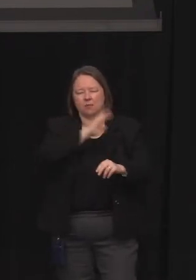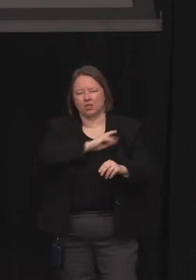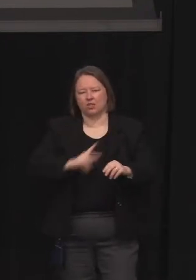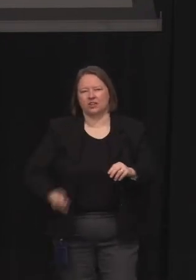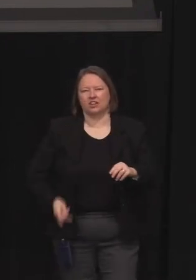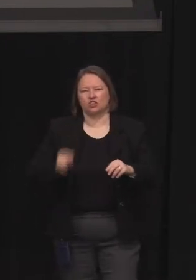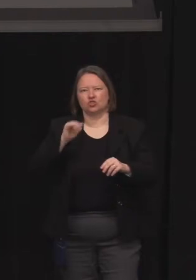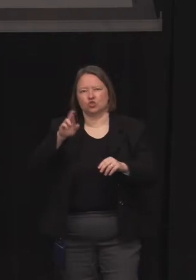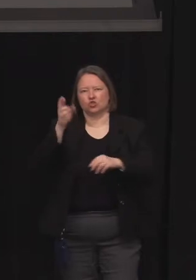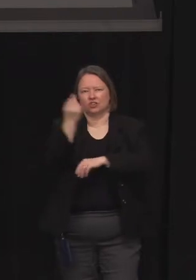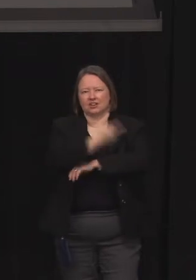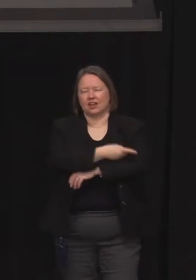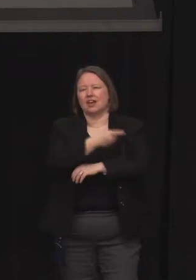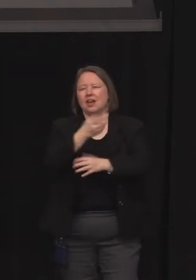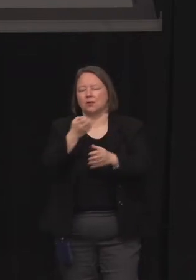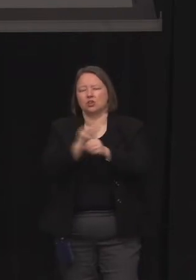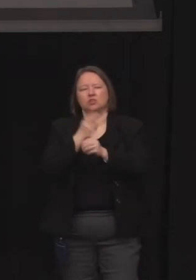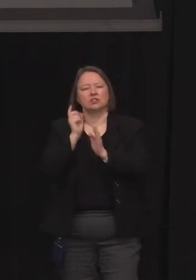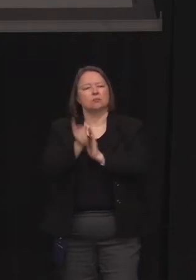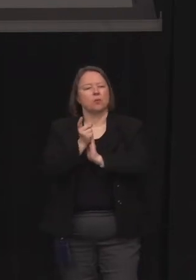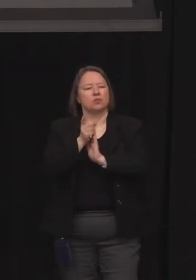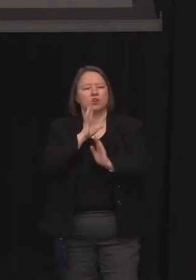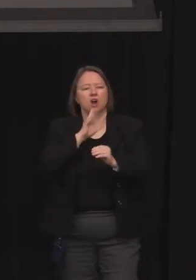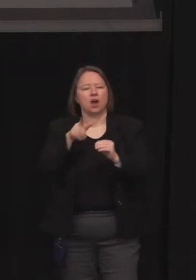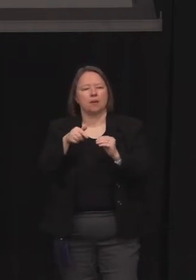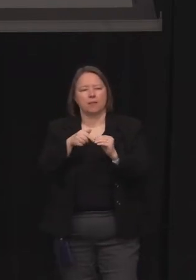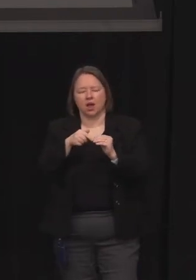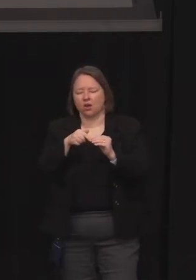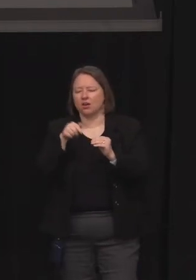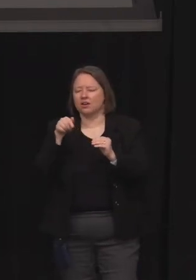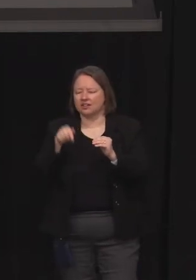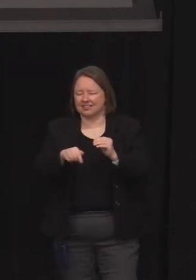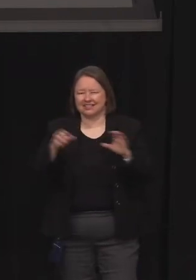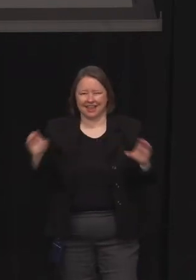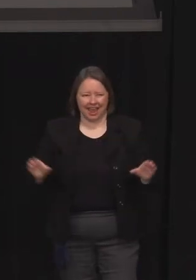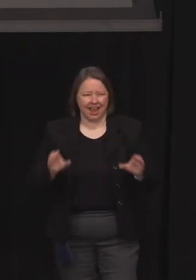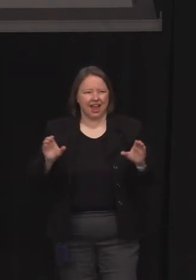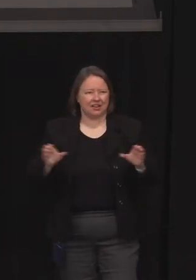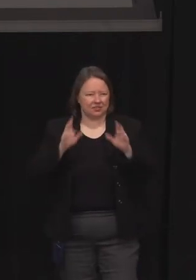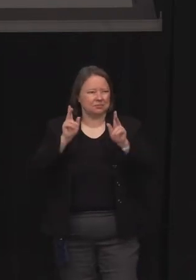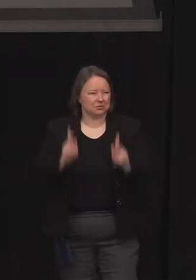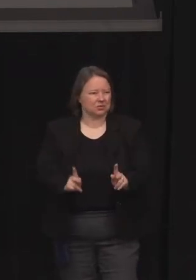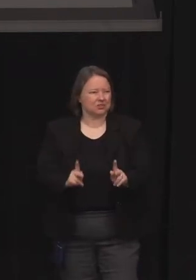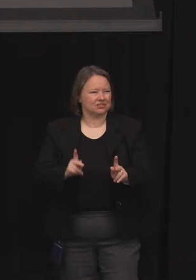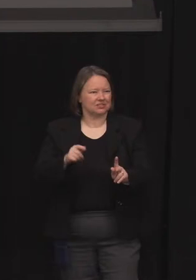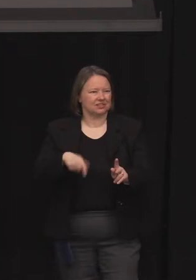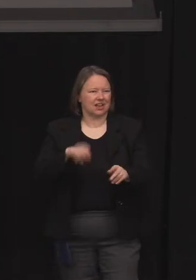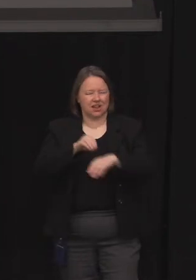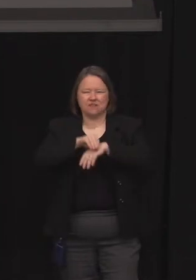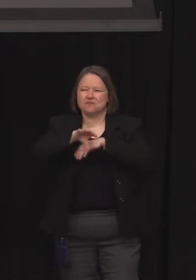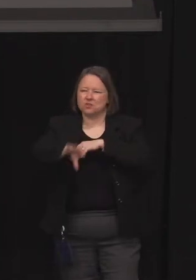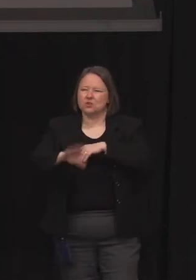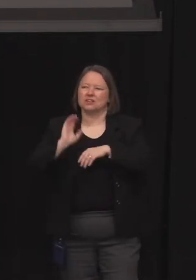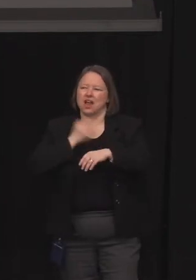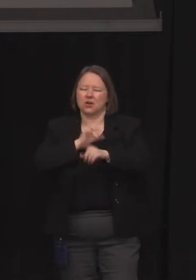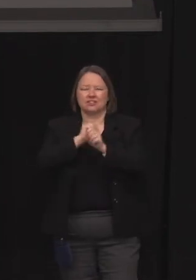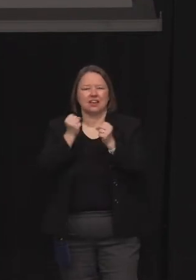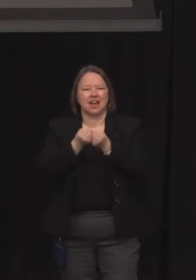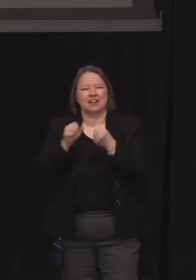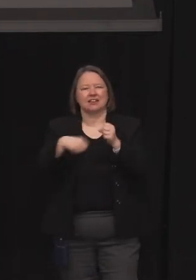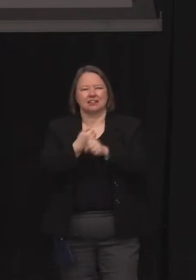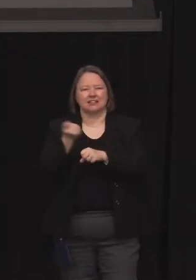King Jr. Day, I want to use this moment to talk about this civil rights activist who had a great influence on United States society in the